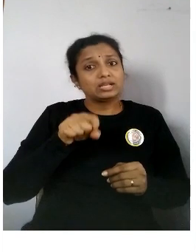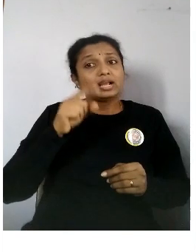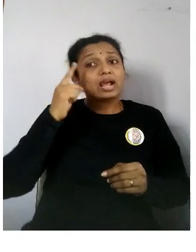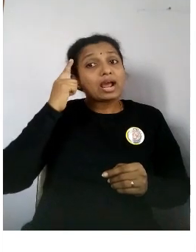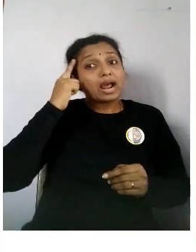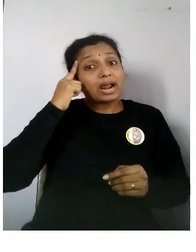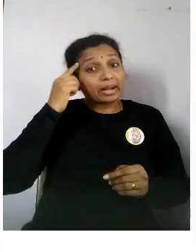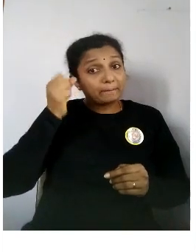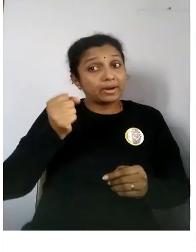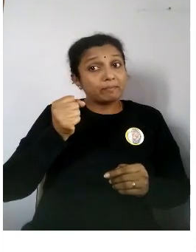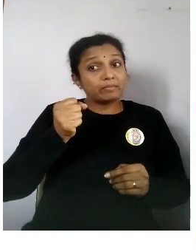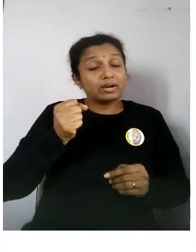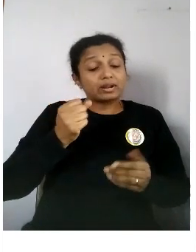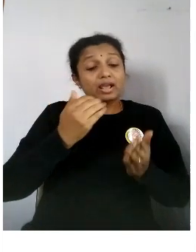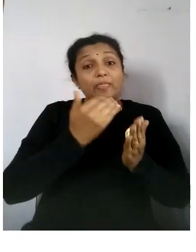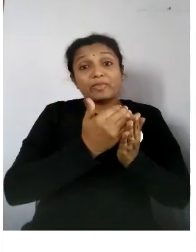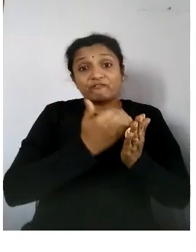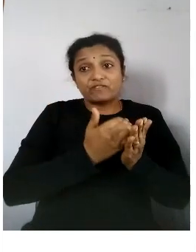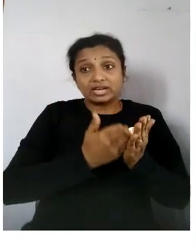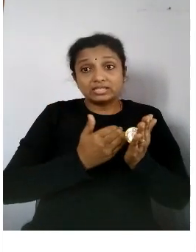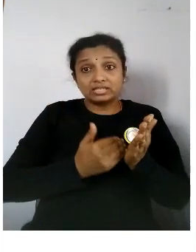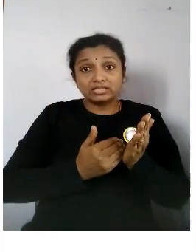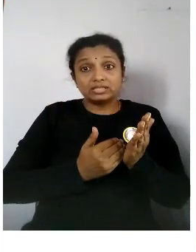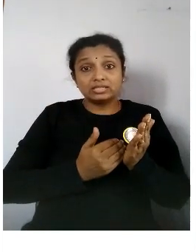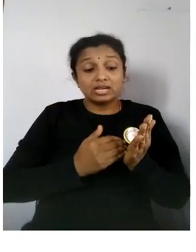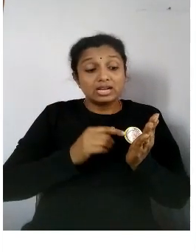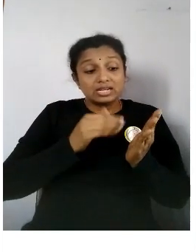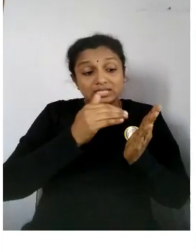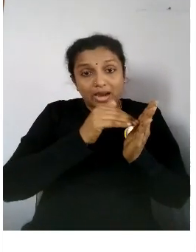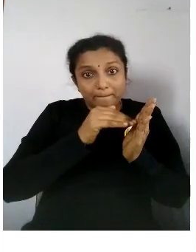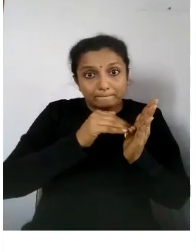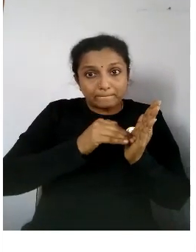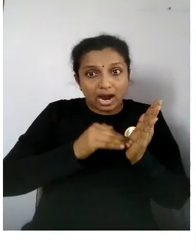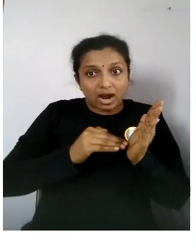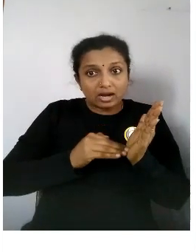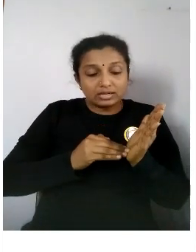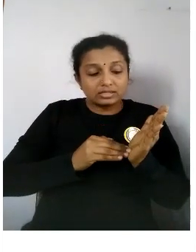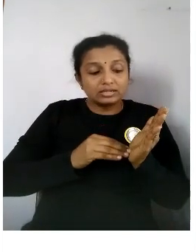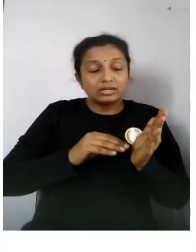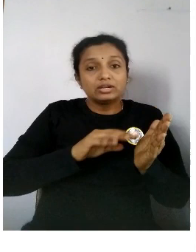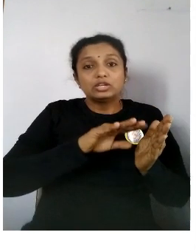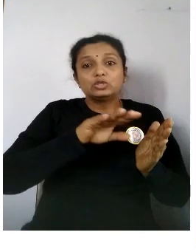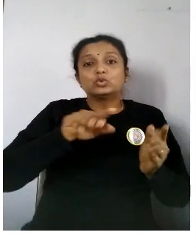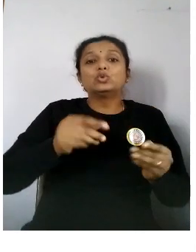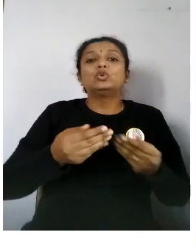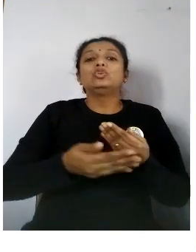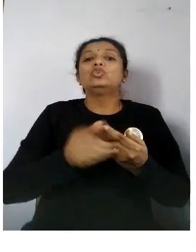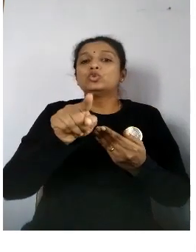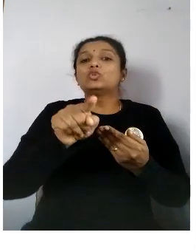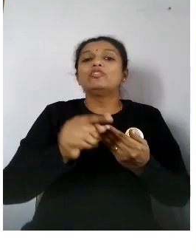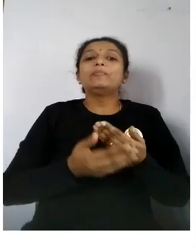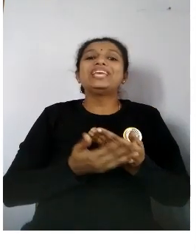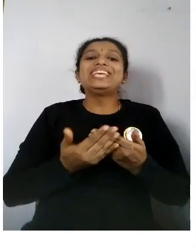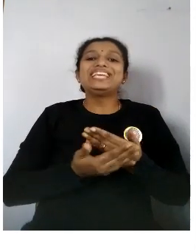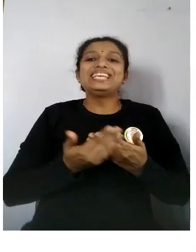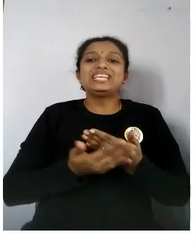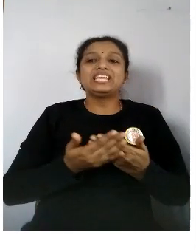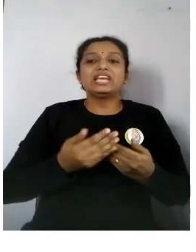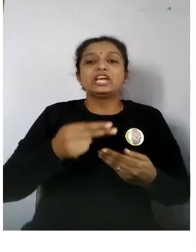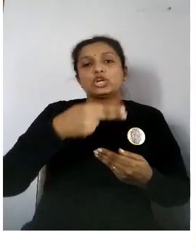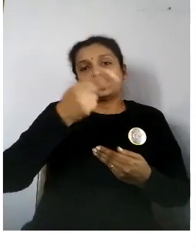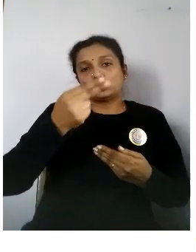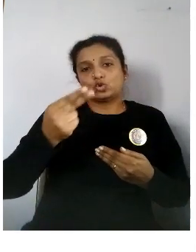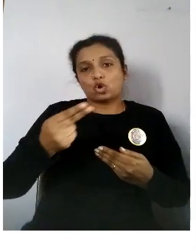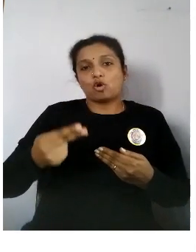must remember the function, chapters, to you will be